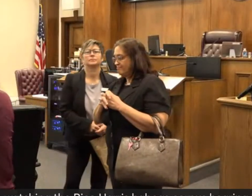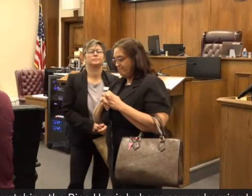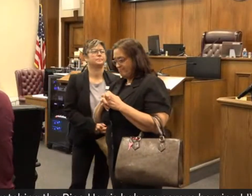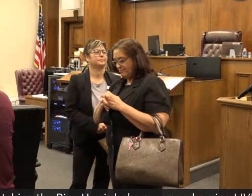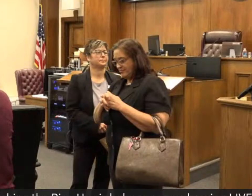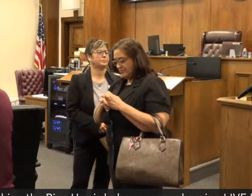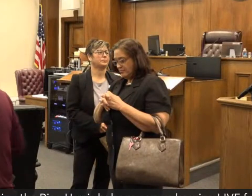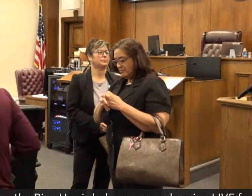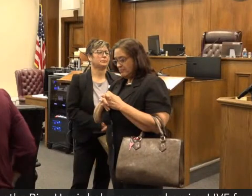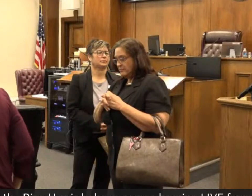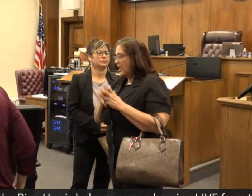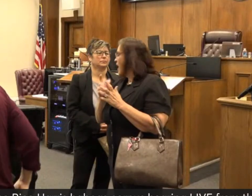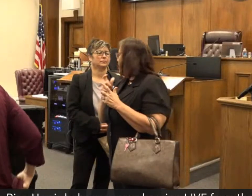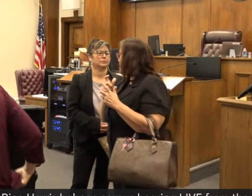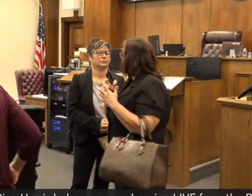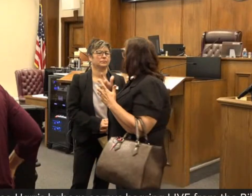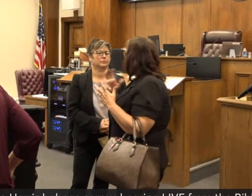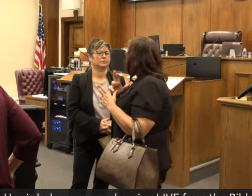That's it. That's what that-